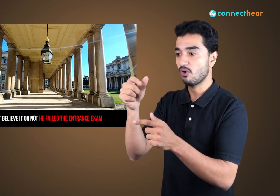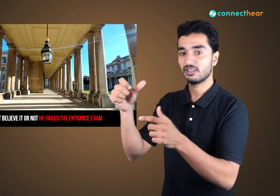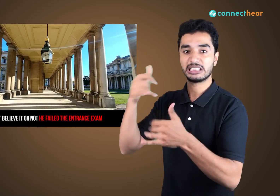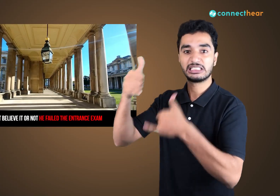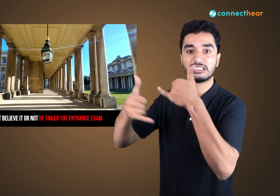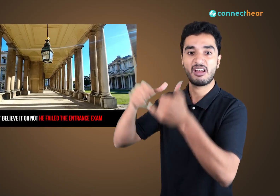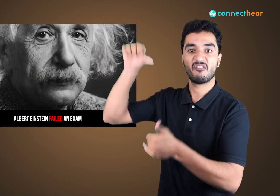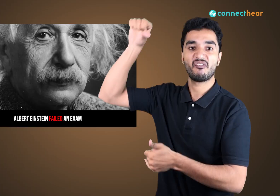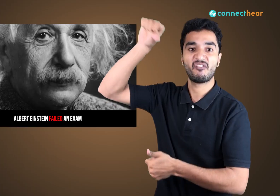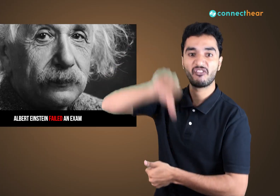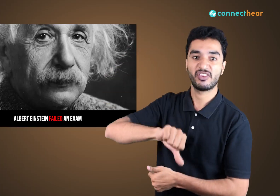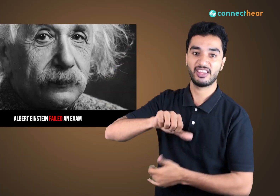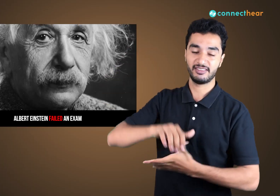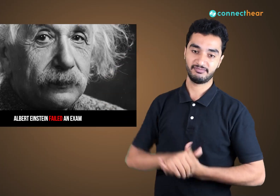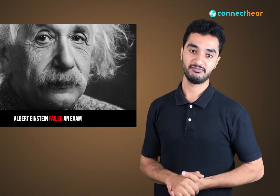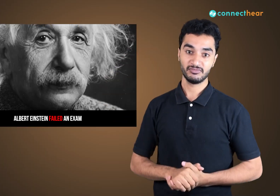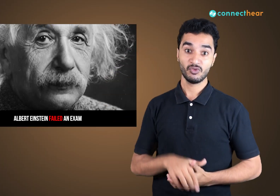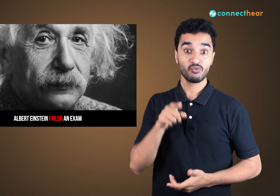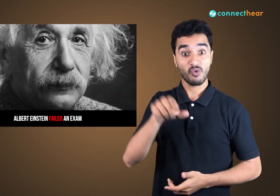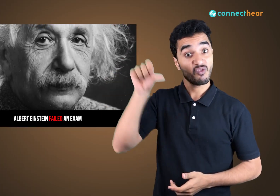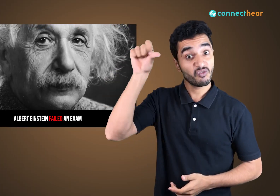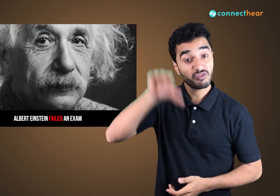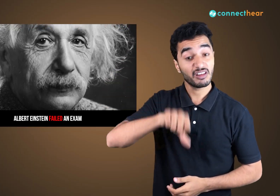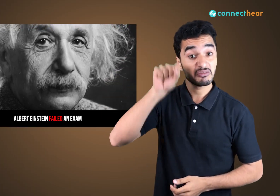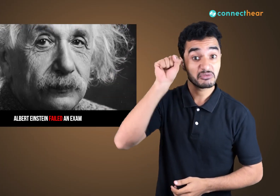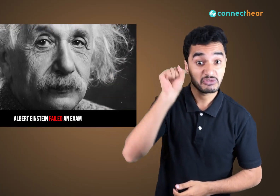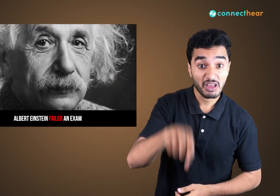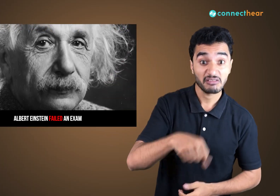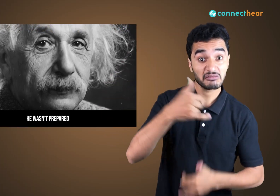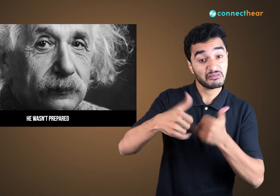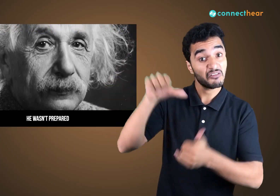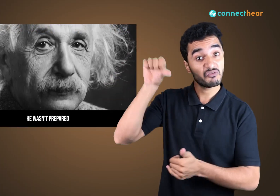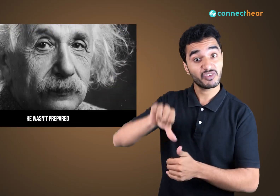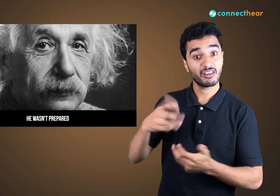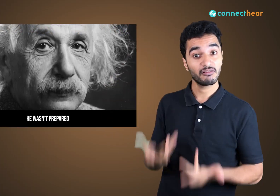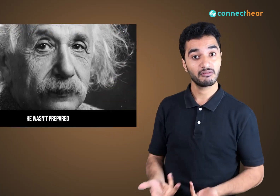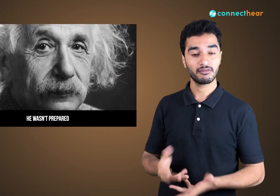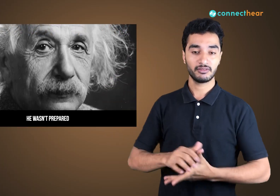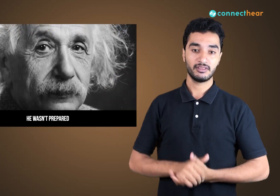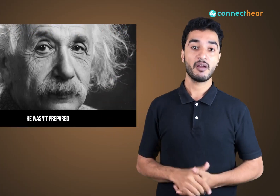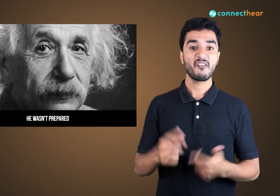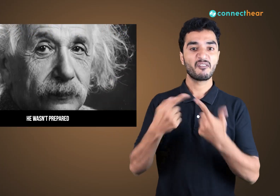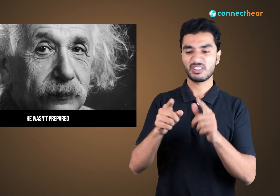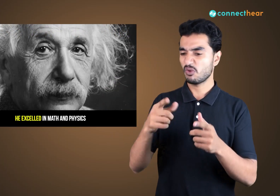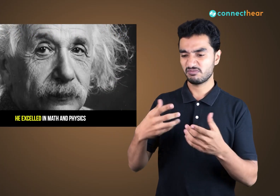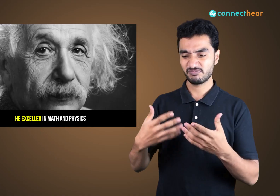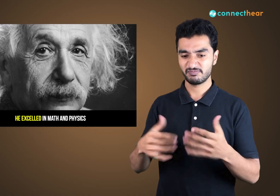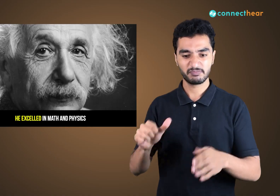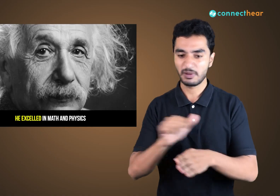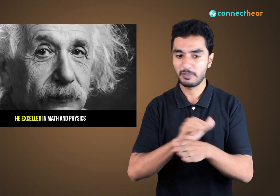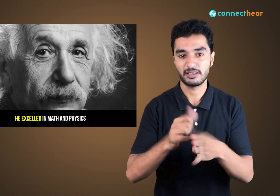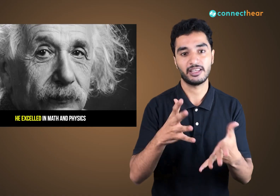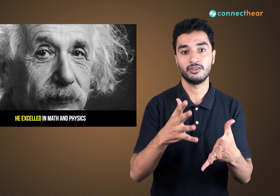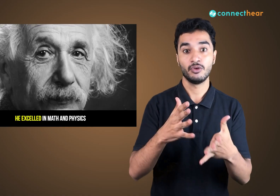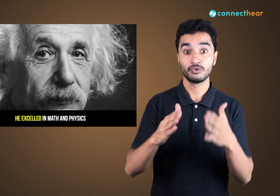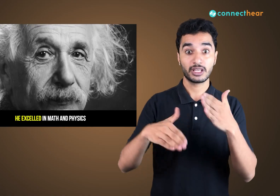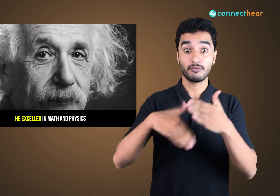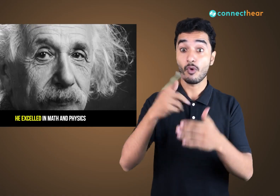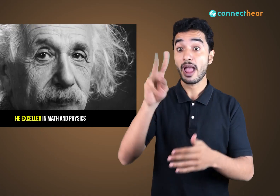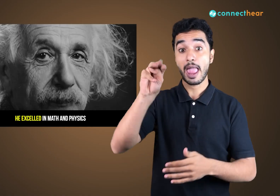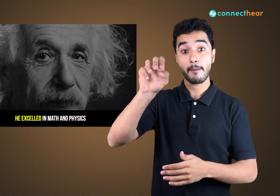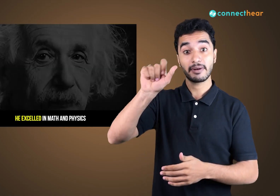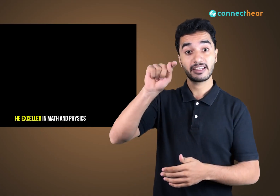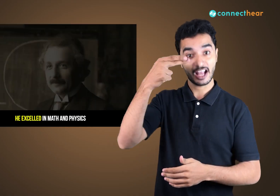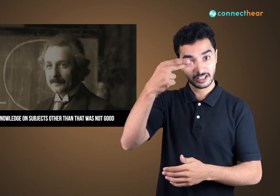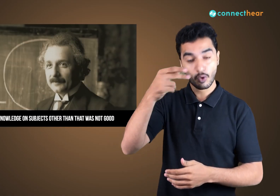the entrance exam. Albert Einstein failed an exam. Well, he wasn't prepared. He excelled at math